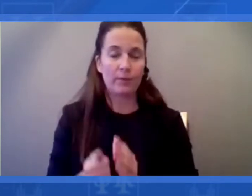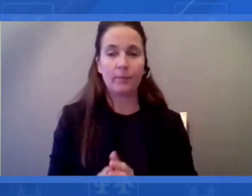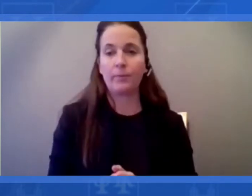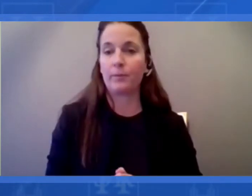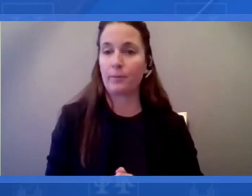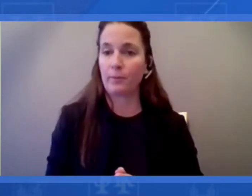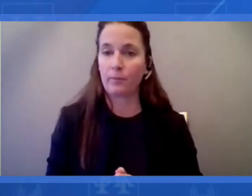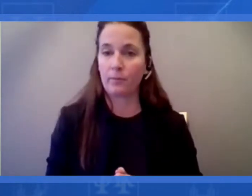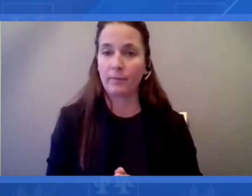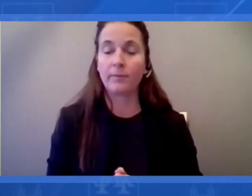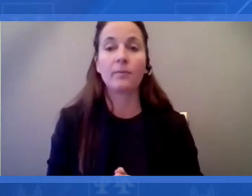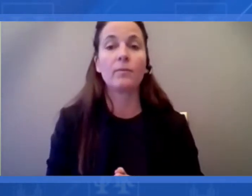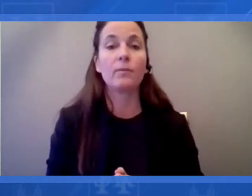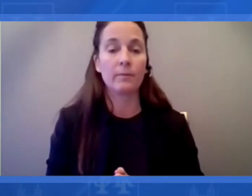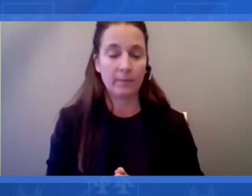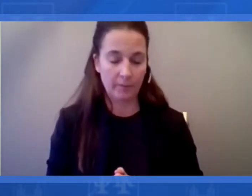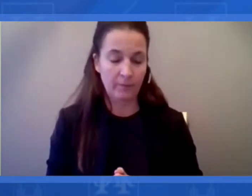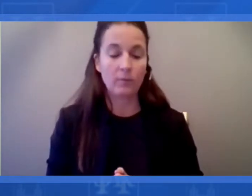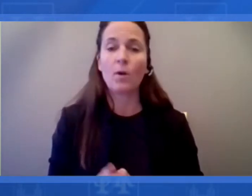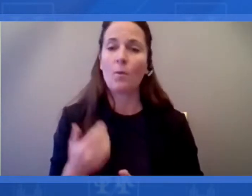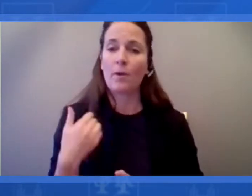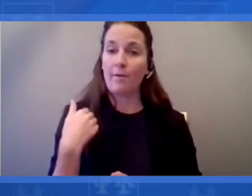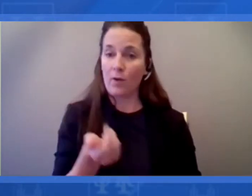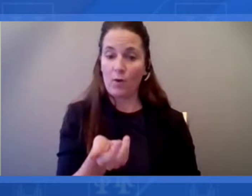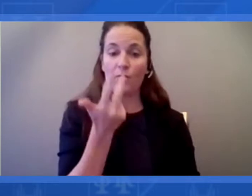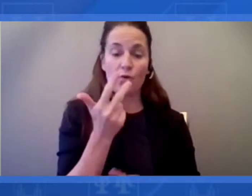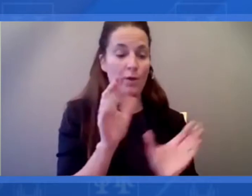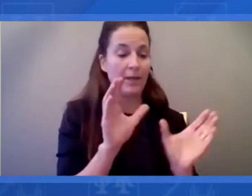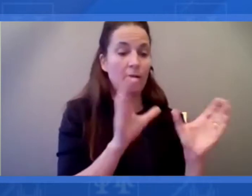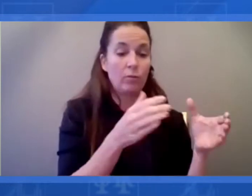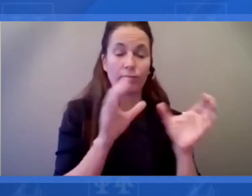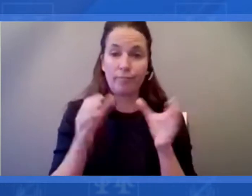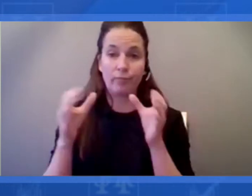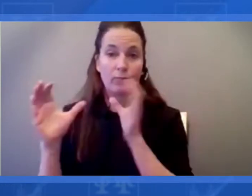eligibility. There are 3 categories of eligibility: